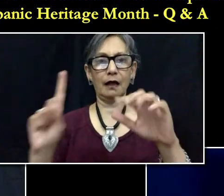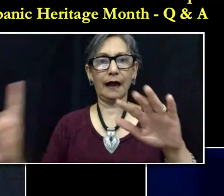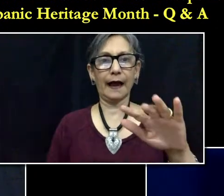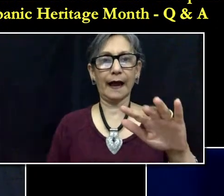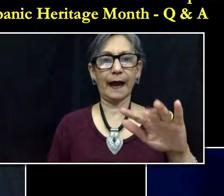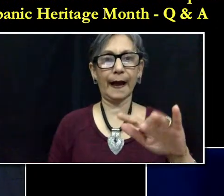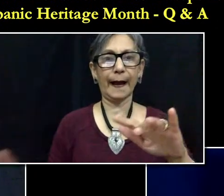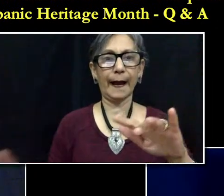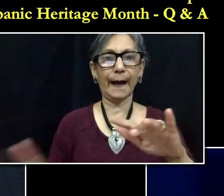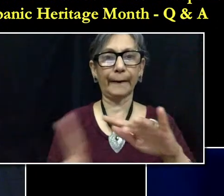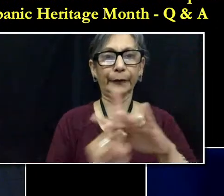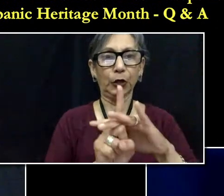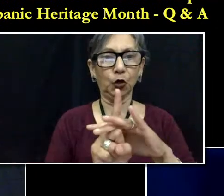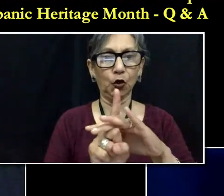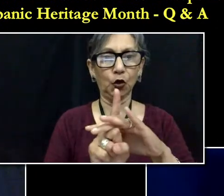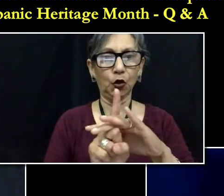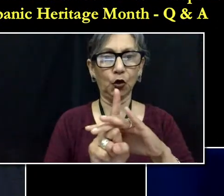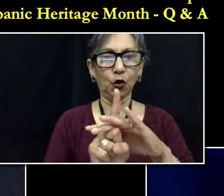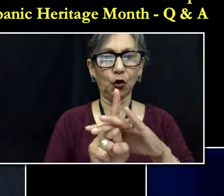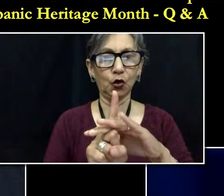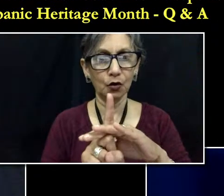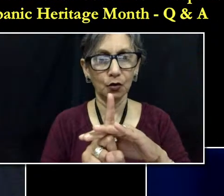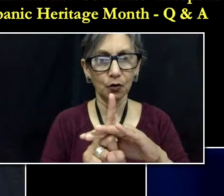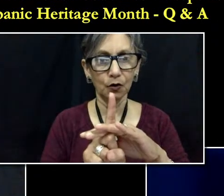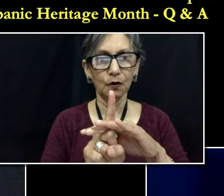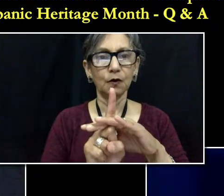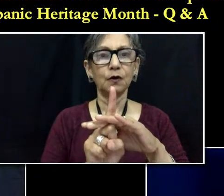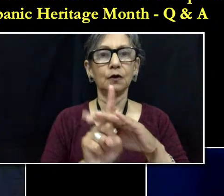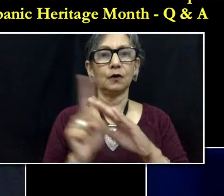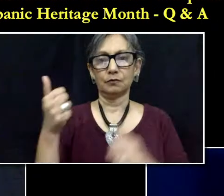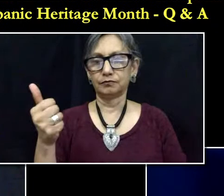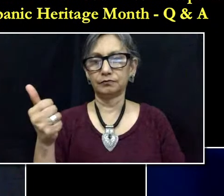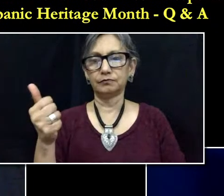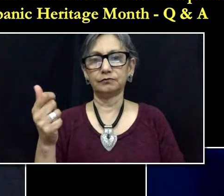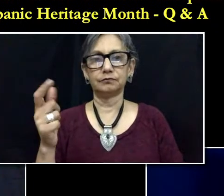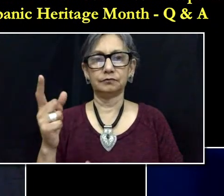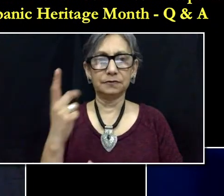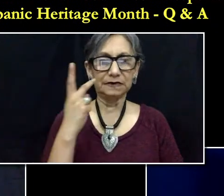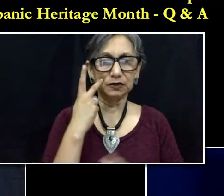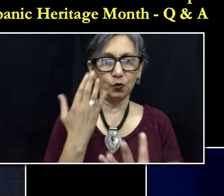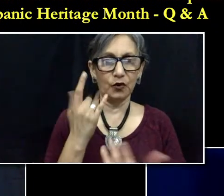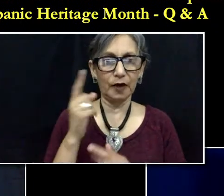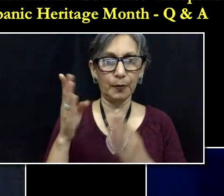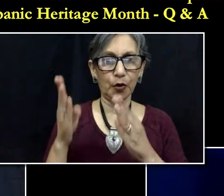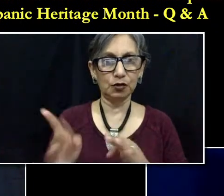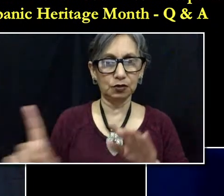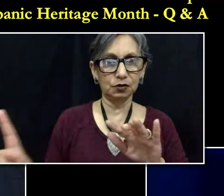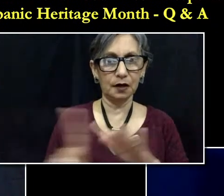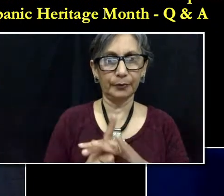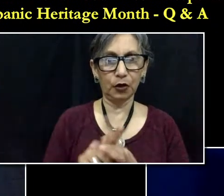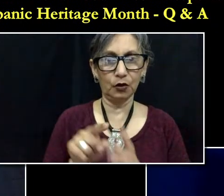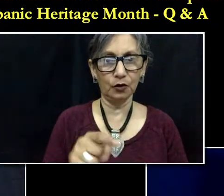person who wants to sign their question. So let's get them on Zoom here.